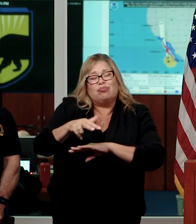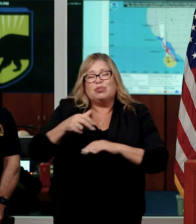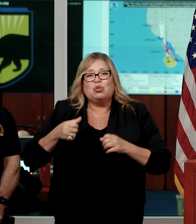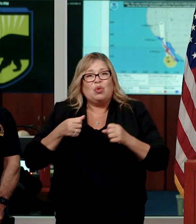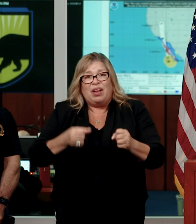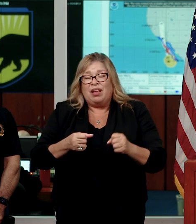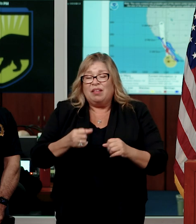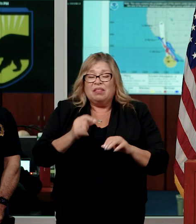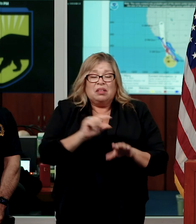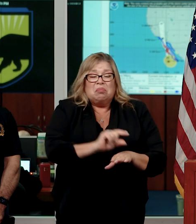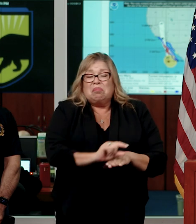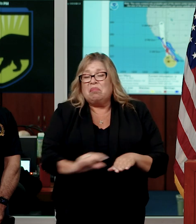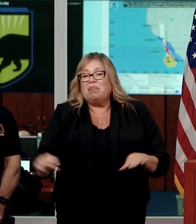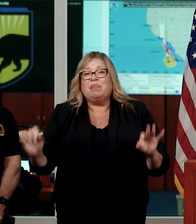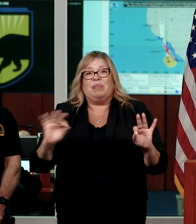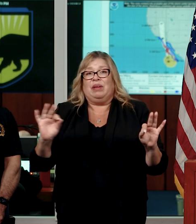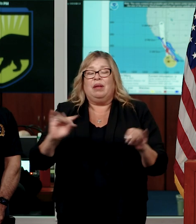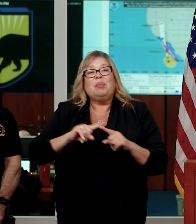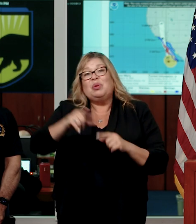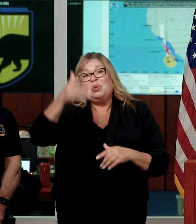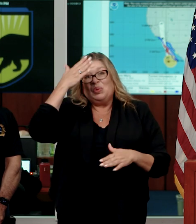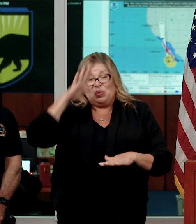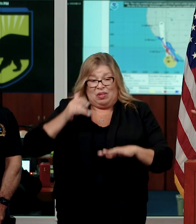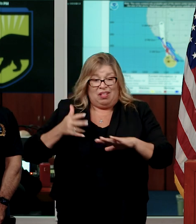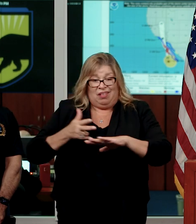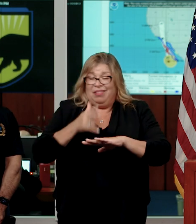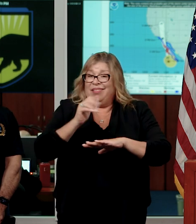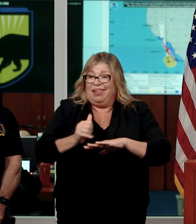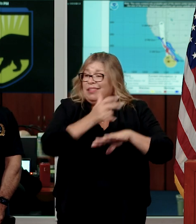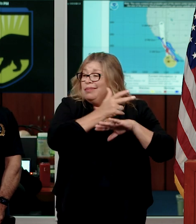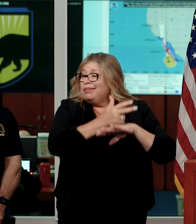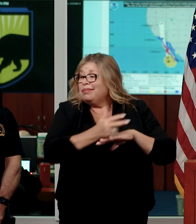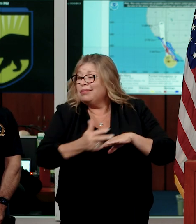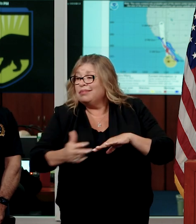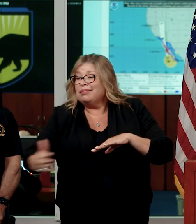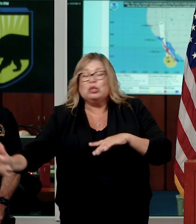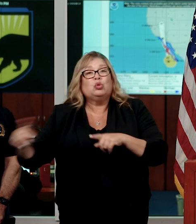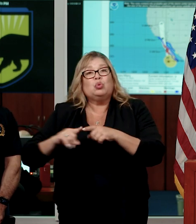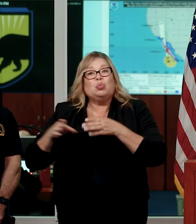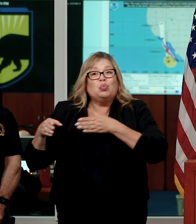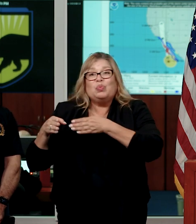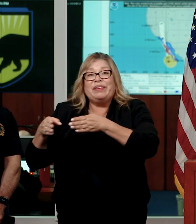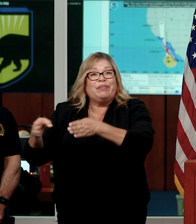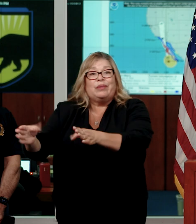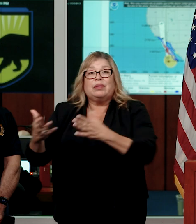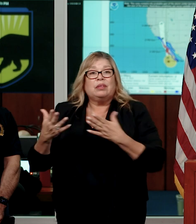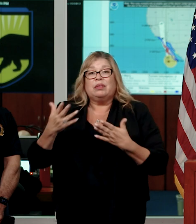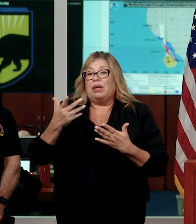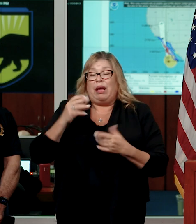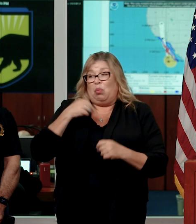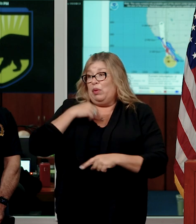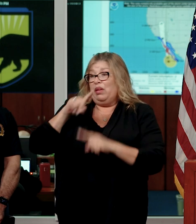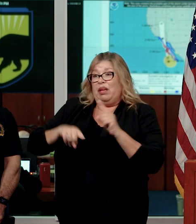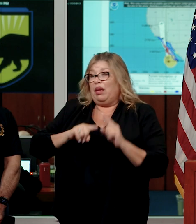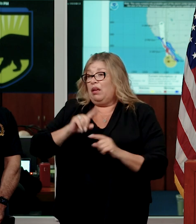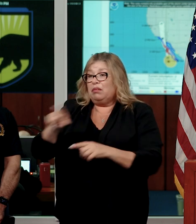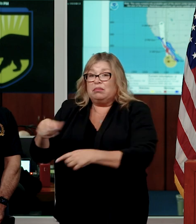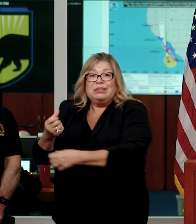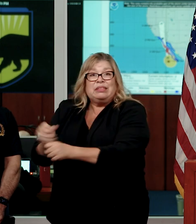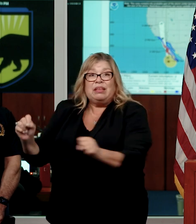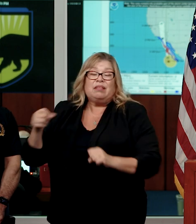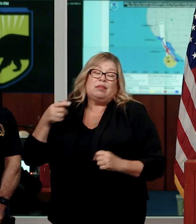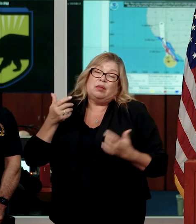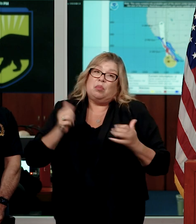there's just a film of water across the roadway, but you don't know where that's going to carry you. It could carry you down to a creek, to a river, to an area that you are not reachable to emergency